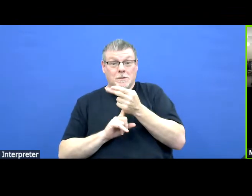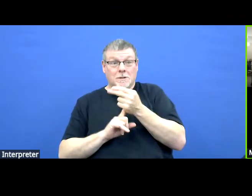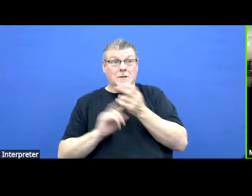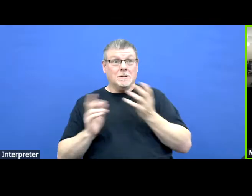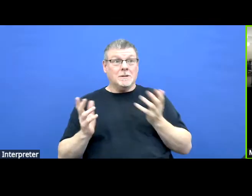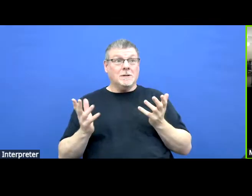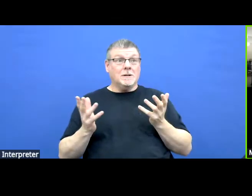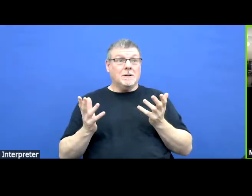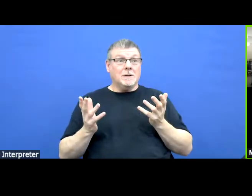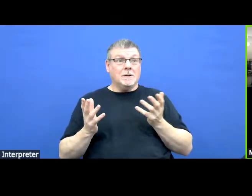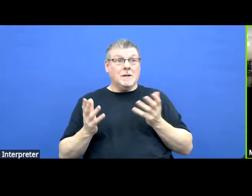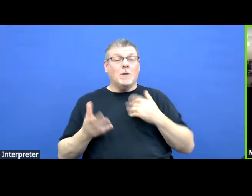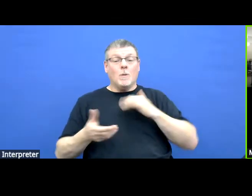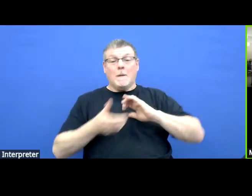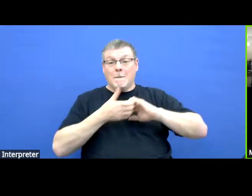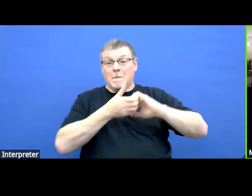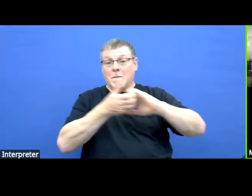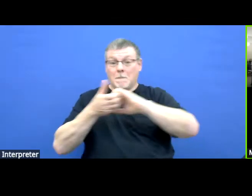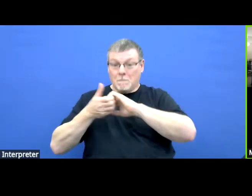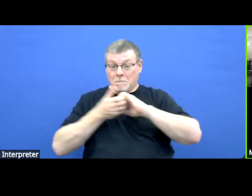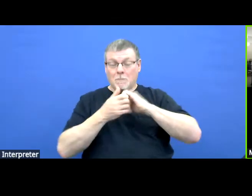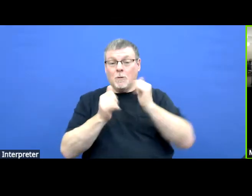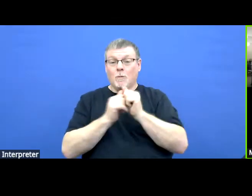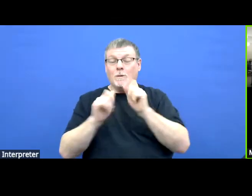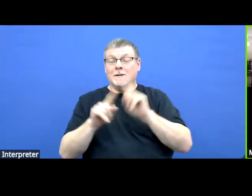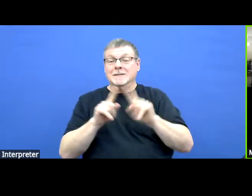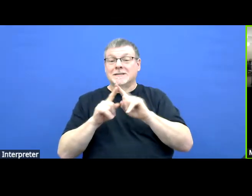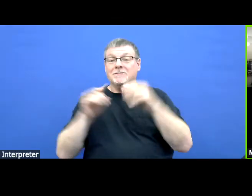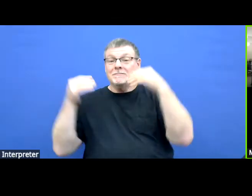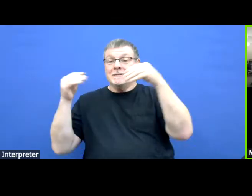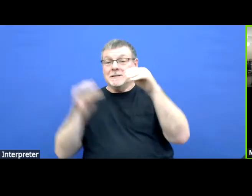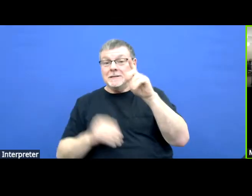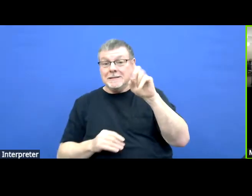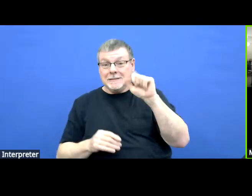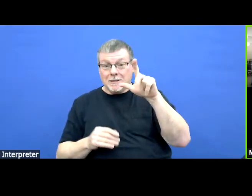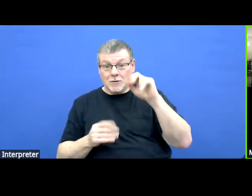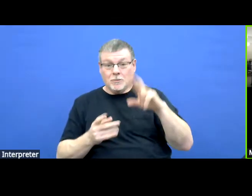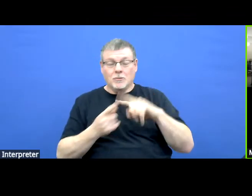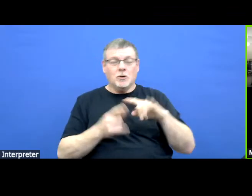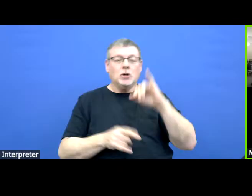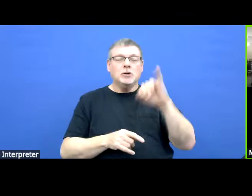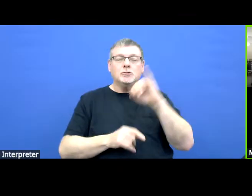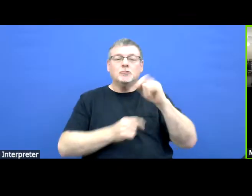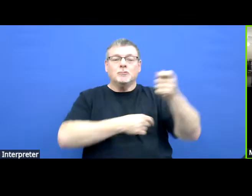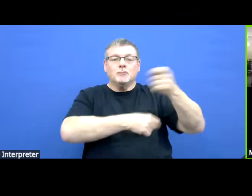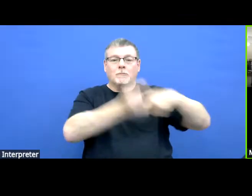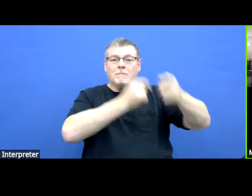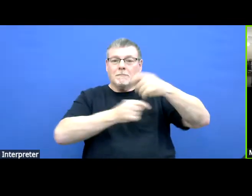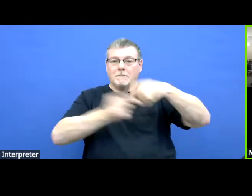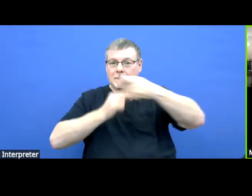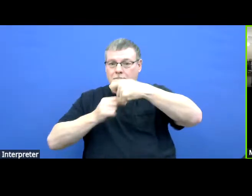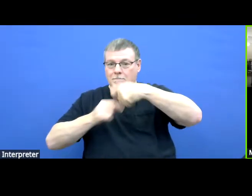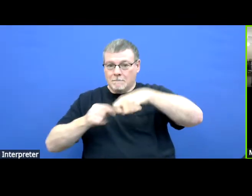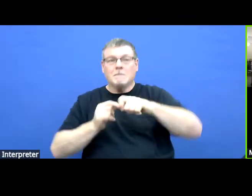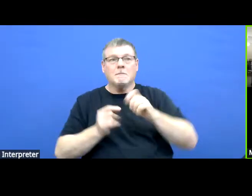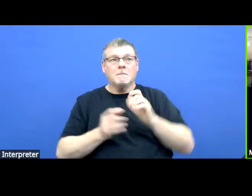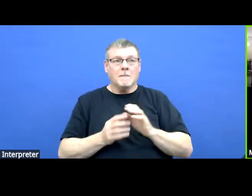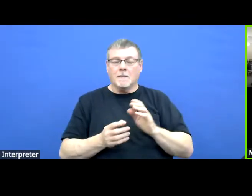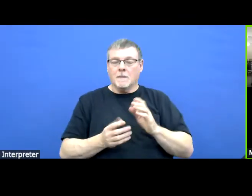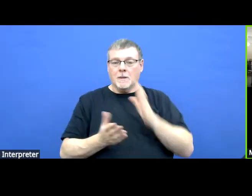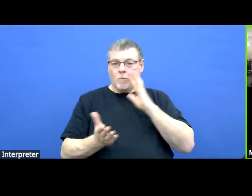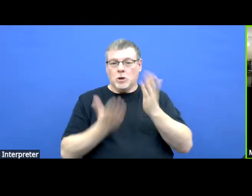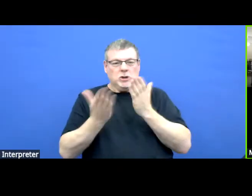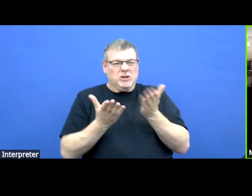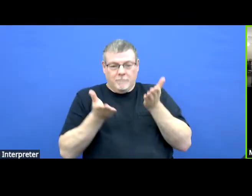brand. We partner with dealerships where we will do insurance replacement, and so we will service, right on site.